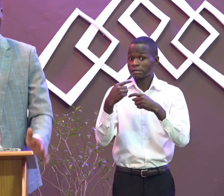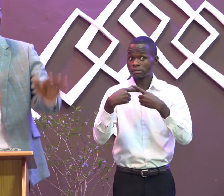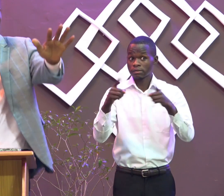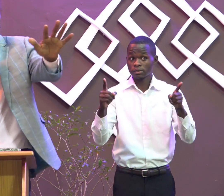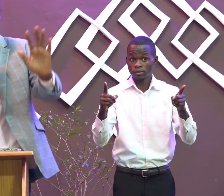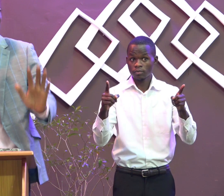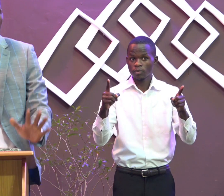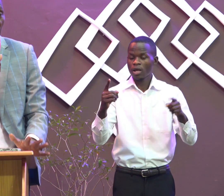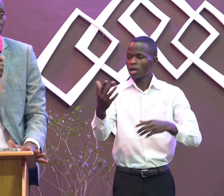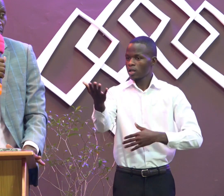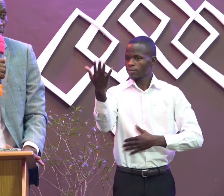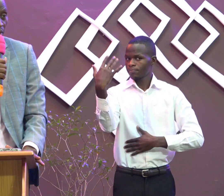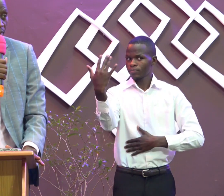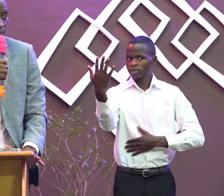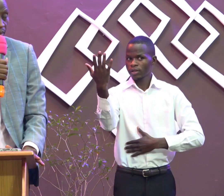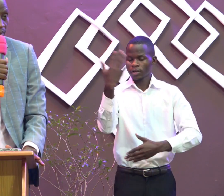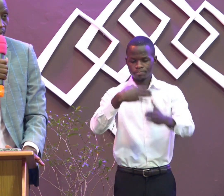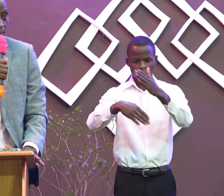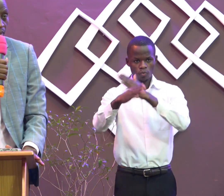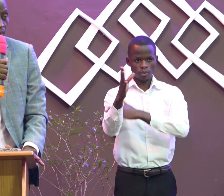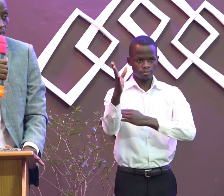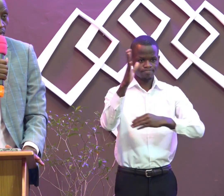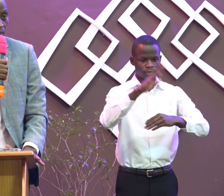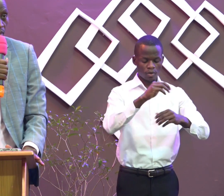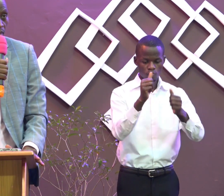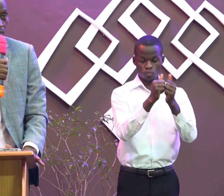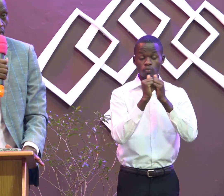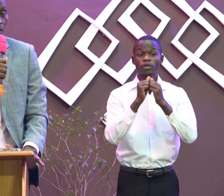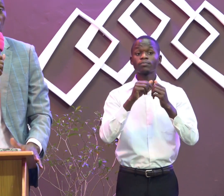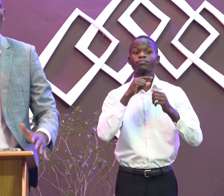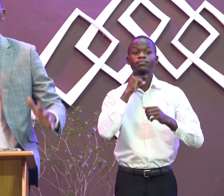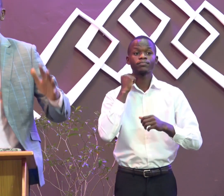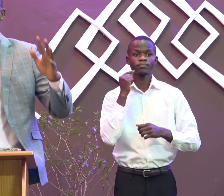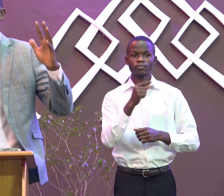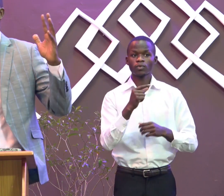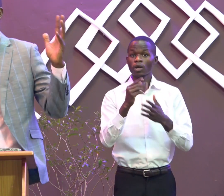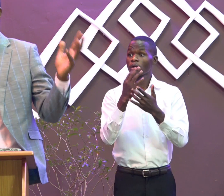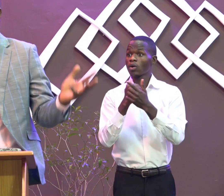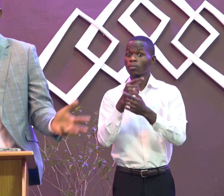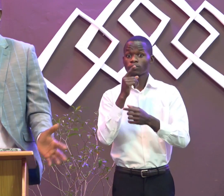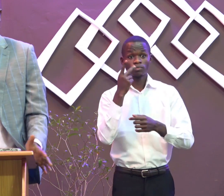a difference is the hand of the Lord to be upon his life.